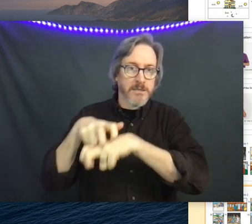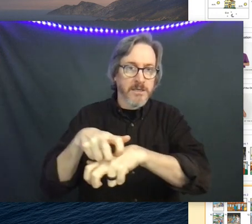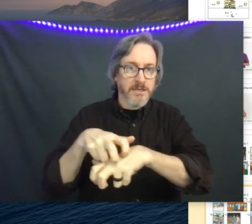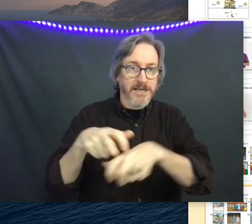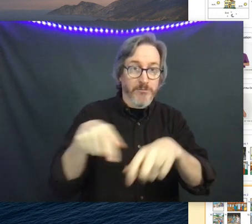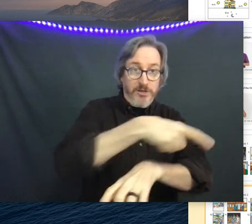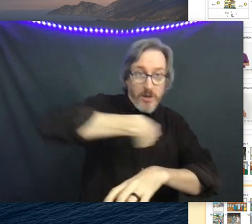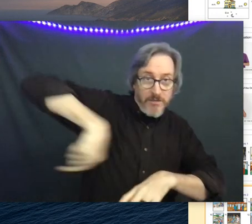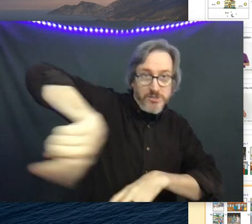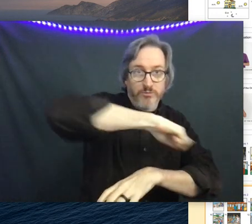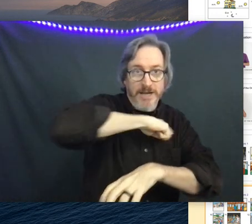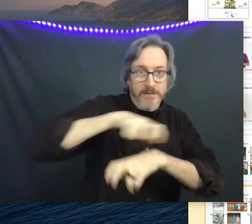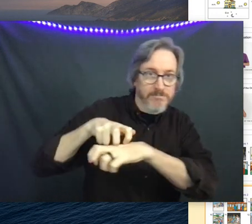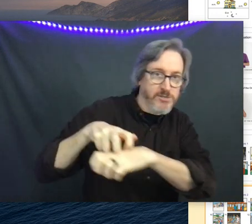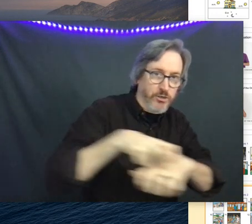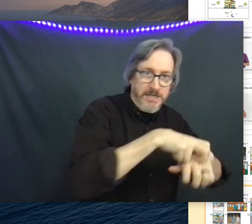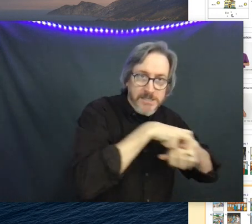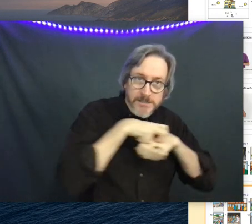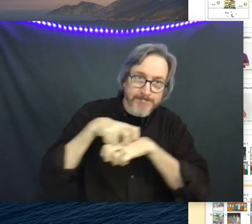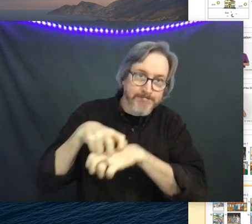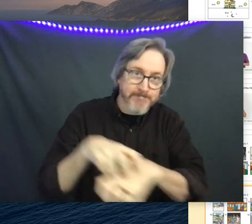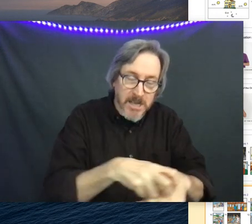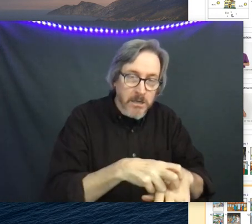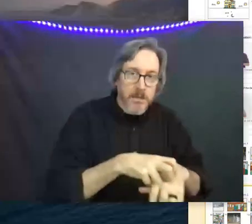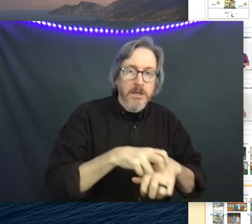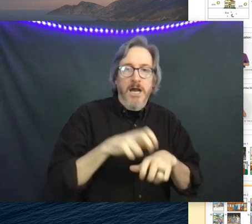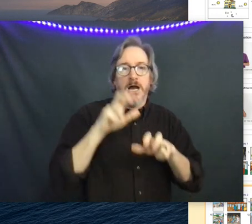circus, like, how there's a ring circus,